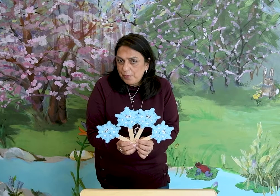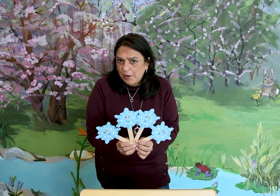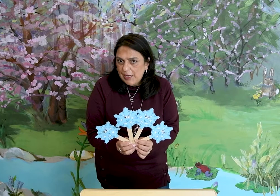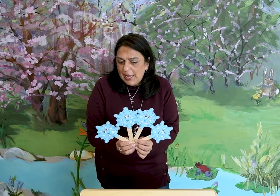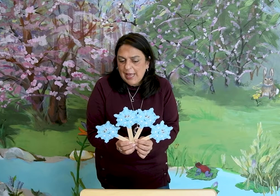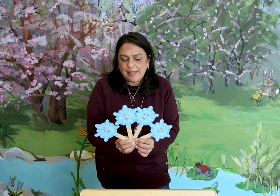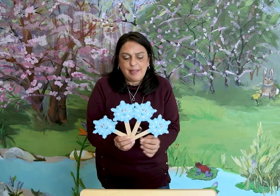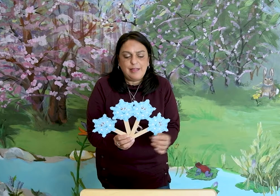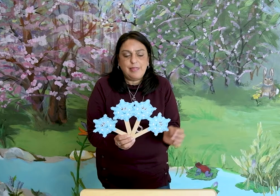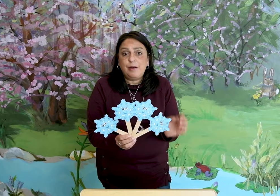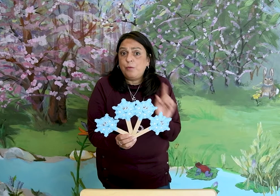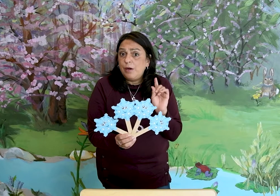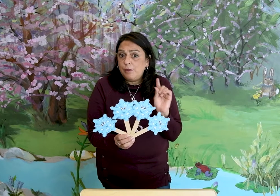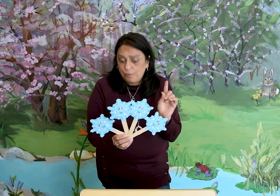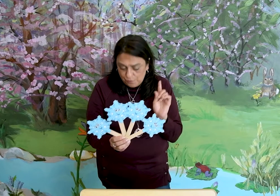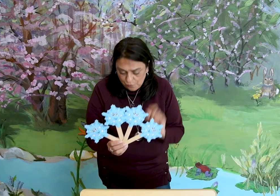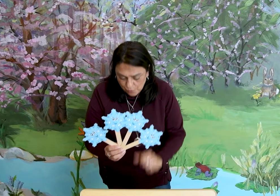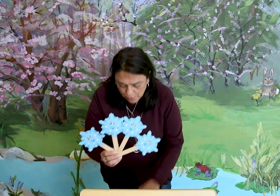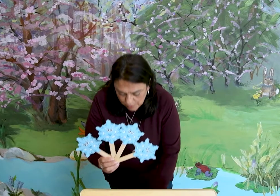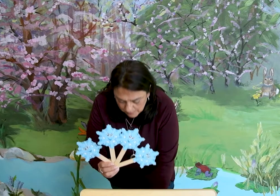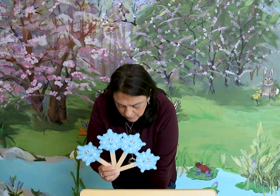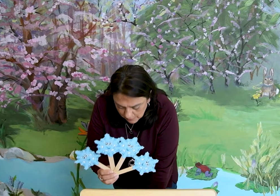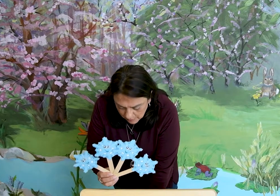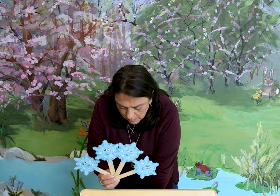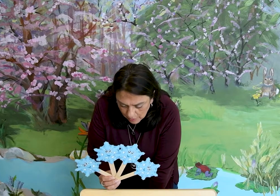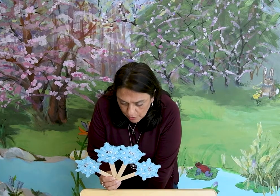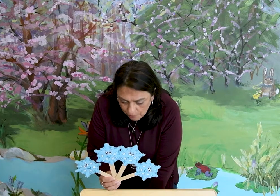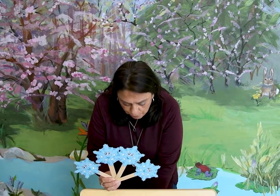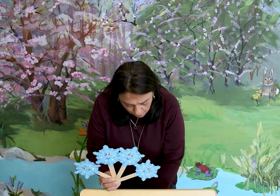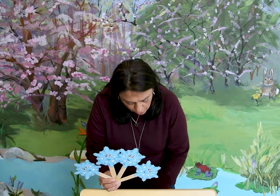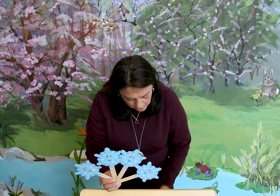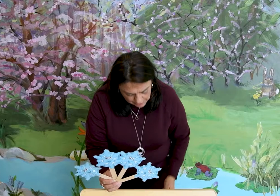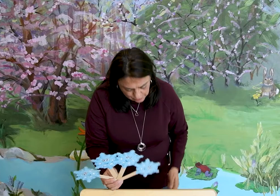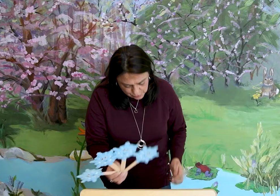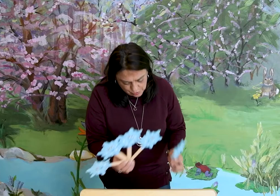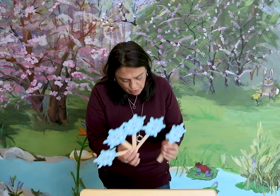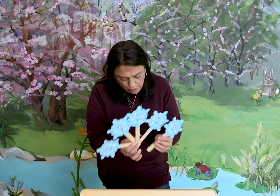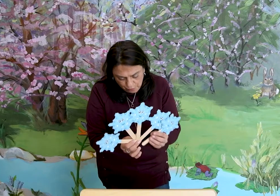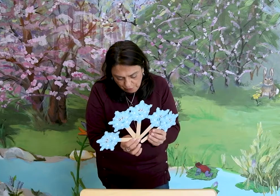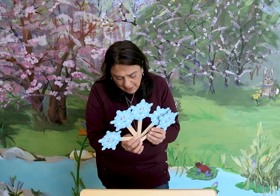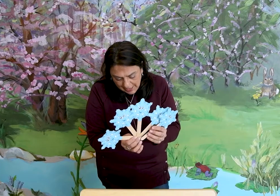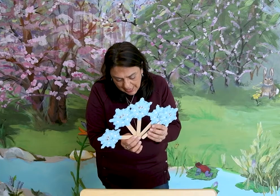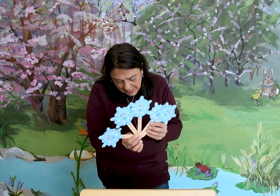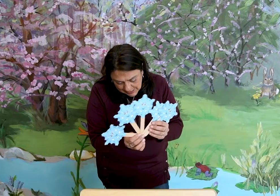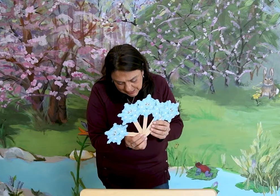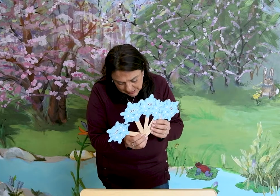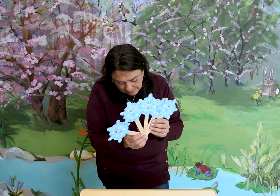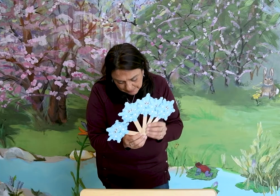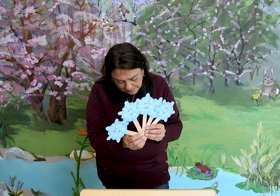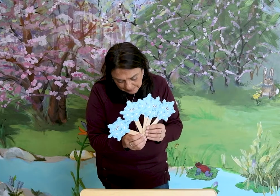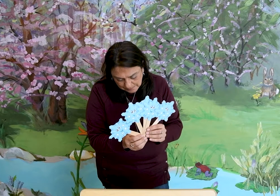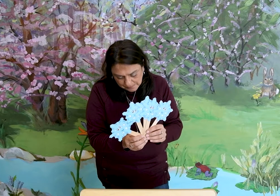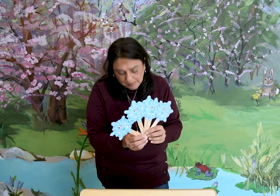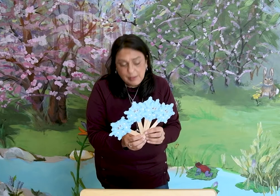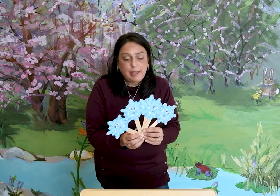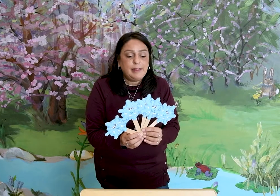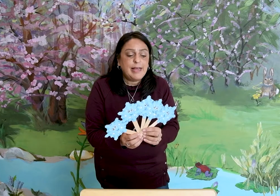one, and then there were four. Four little snowflakes